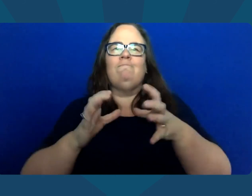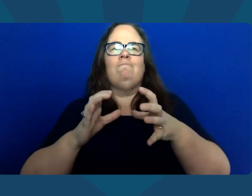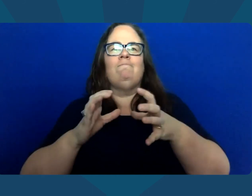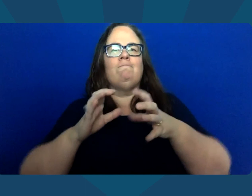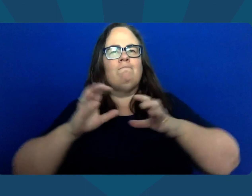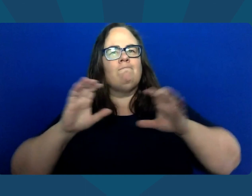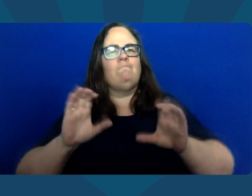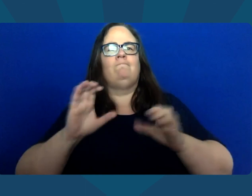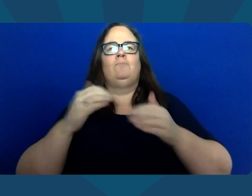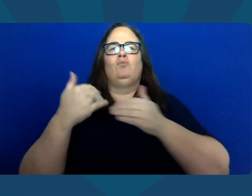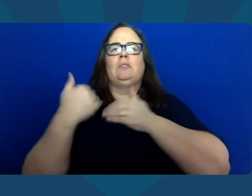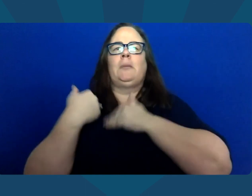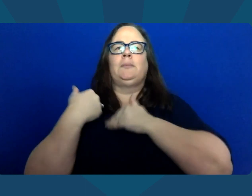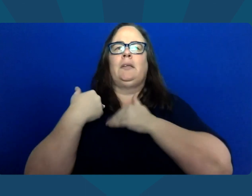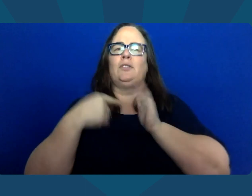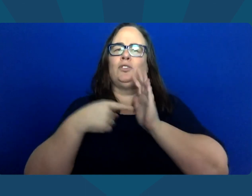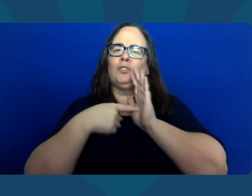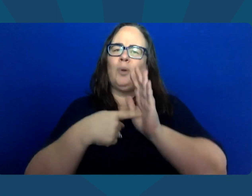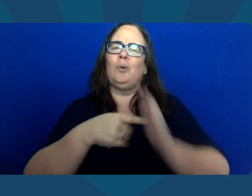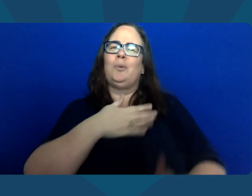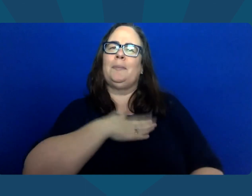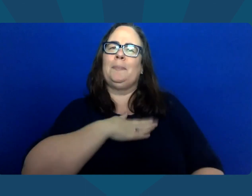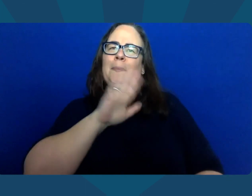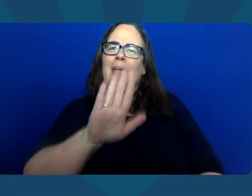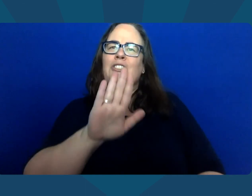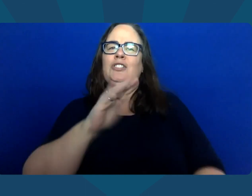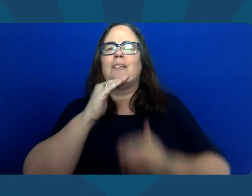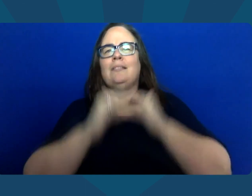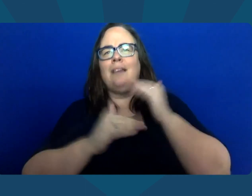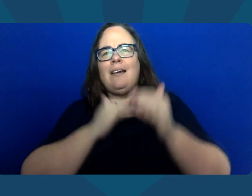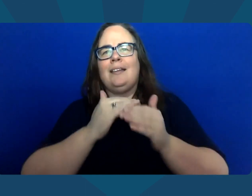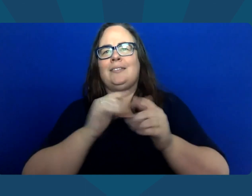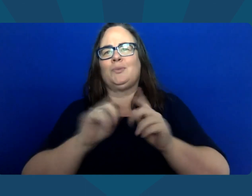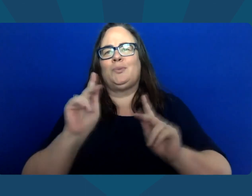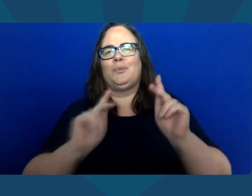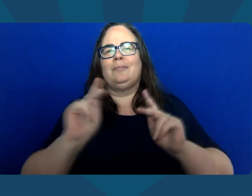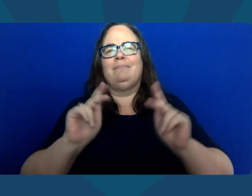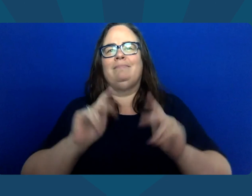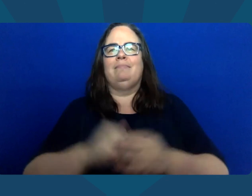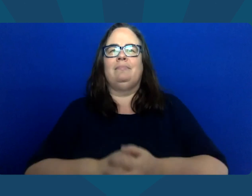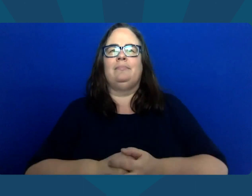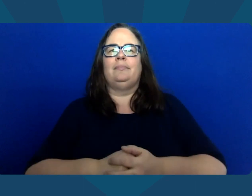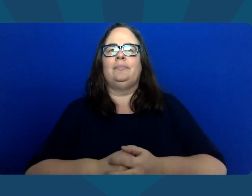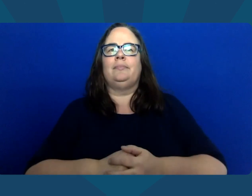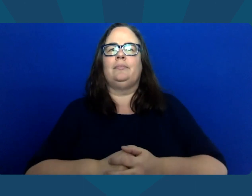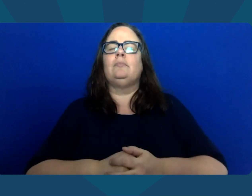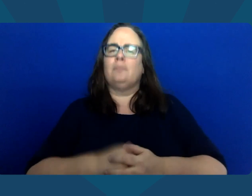together, acted responsibly, and shown compassion and kindness to one